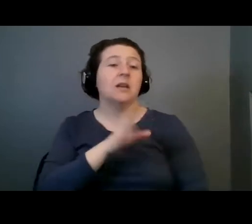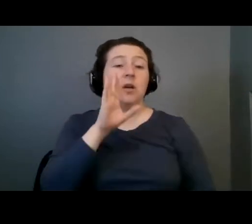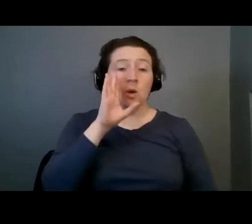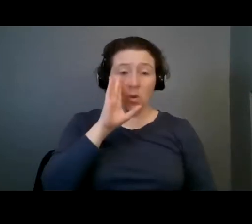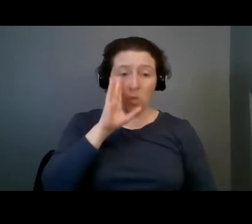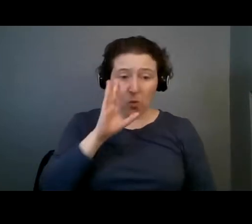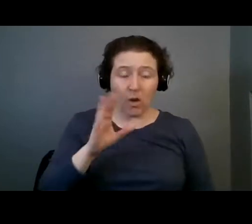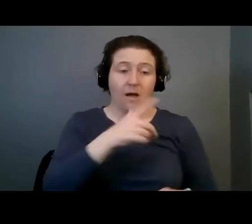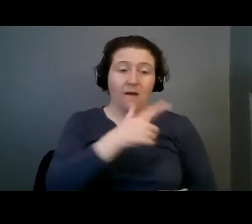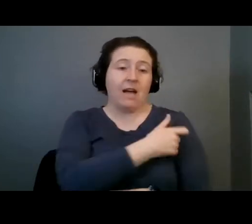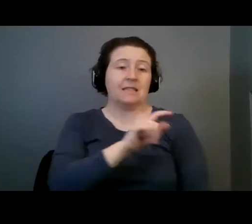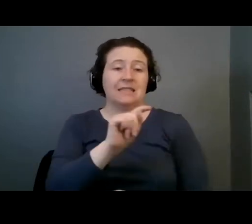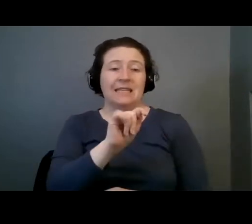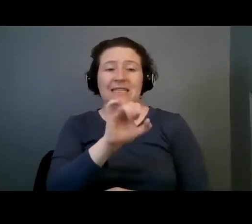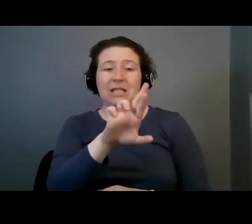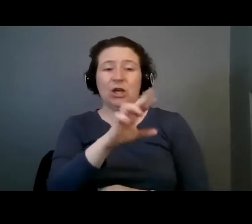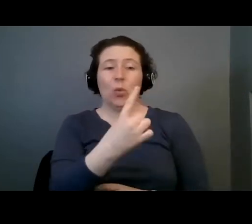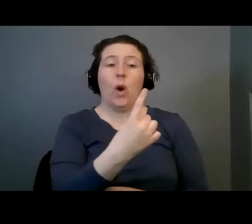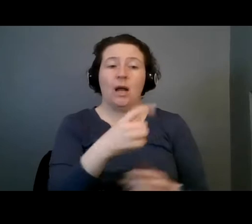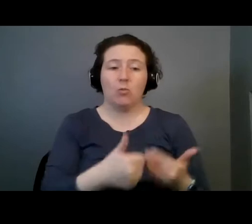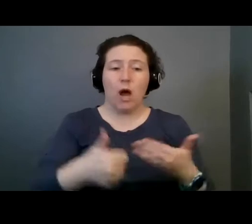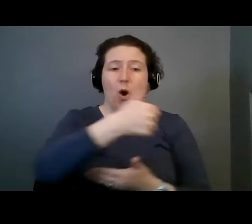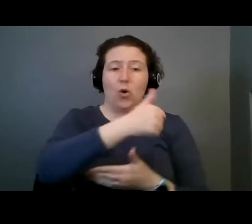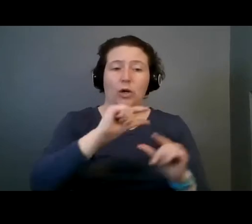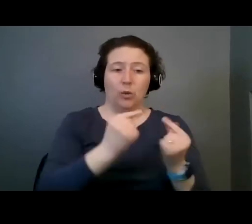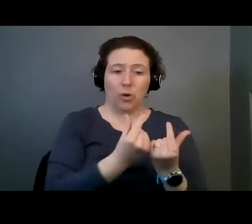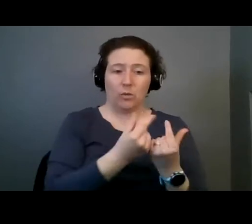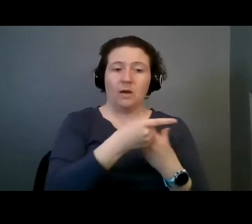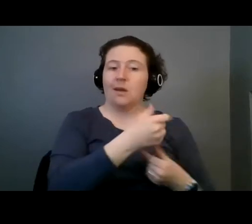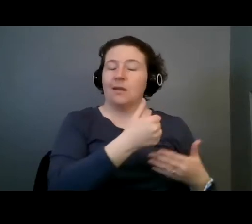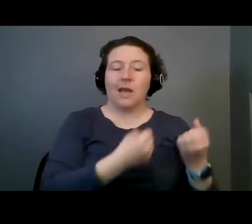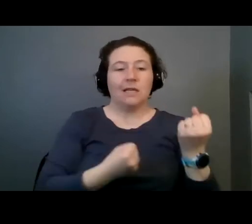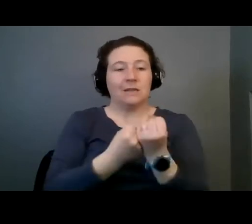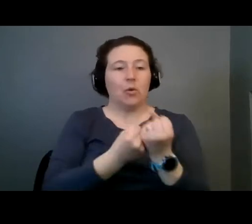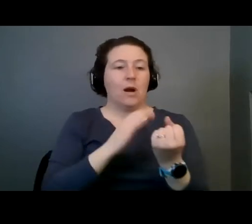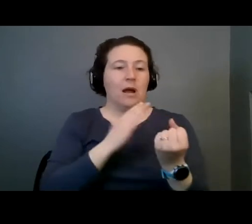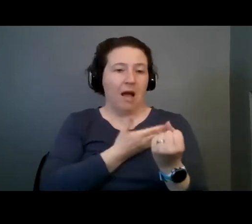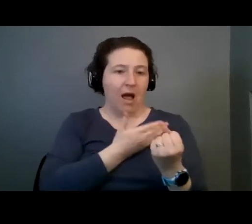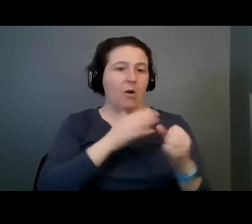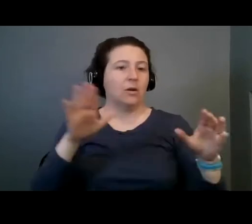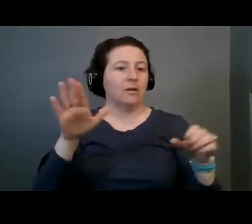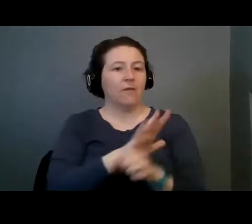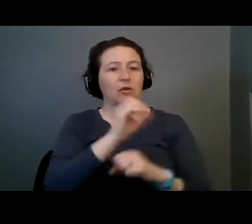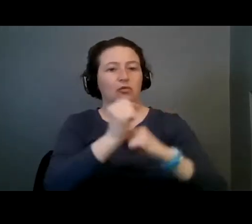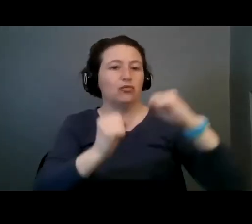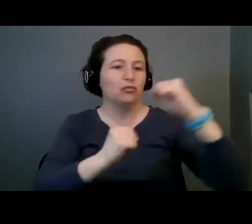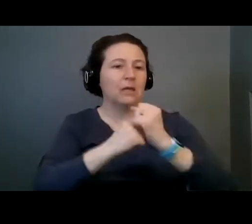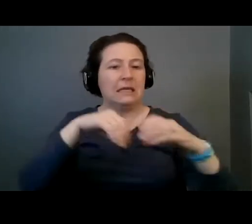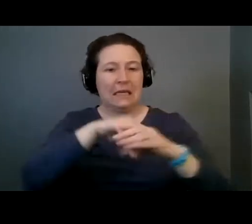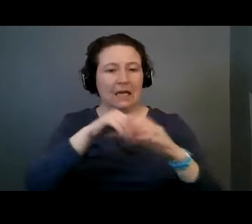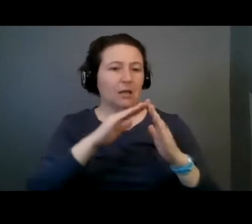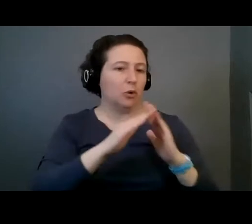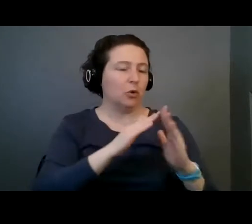groups. These groups help support the foundational infrastructures in our community, our schools, child